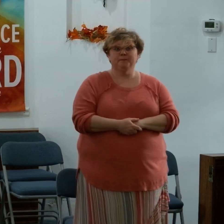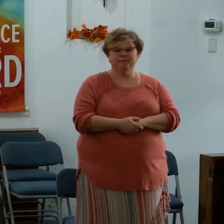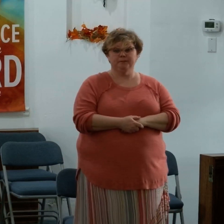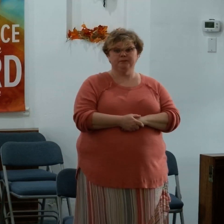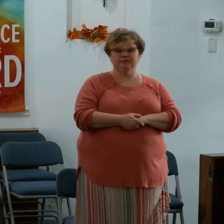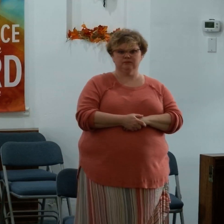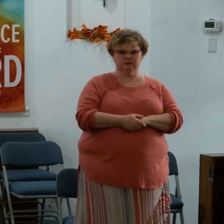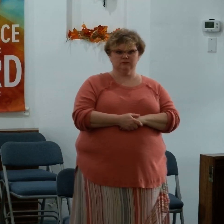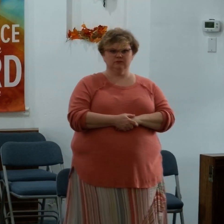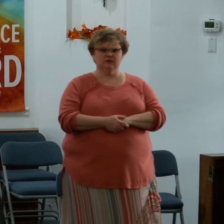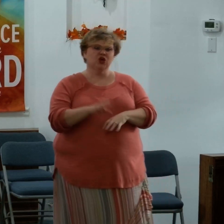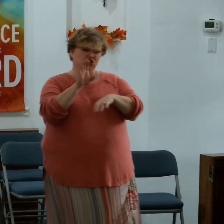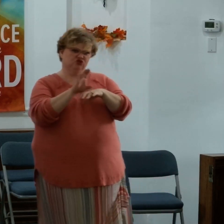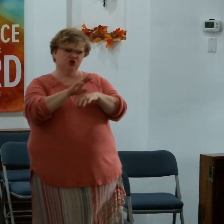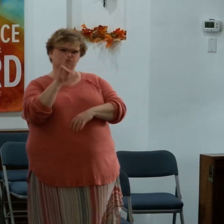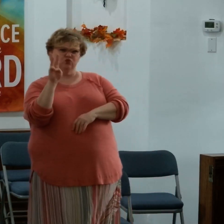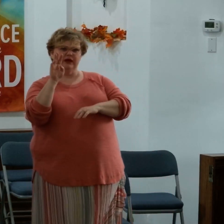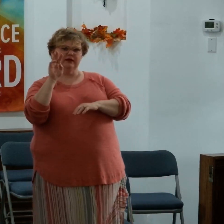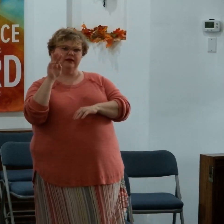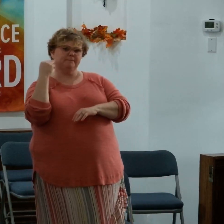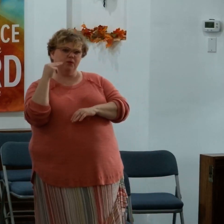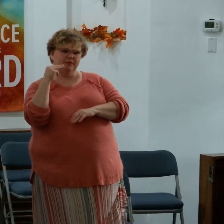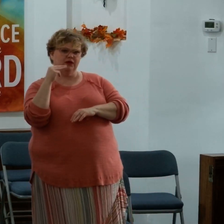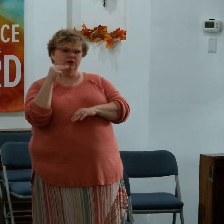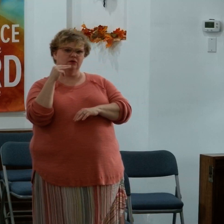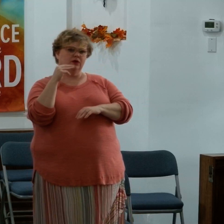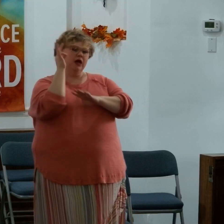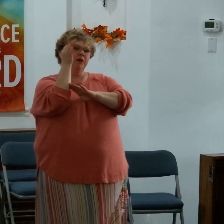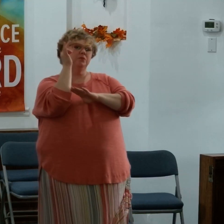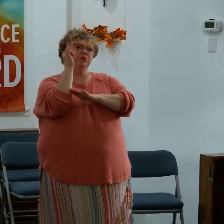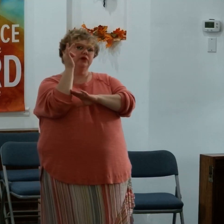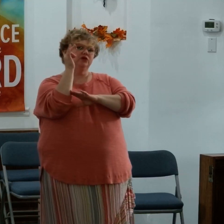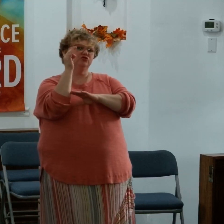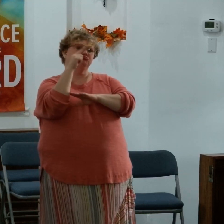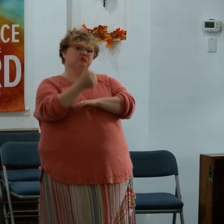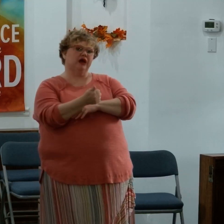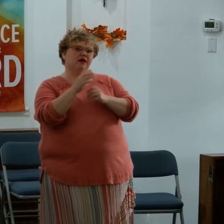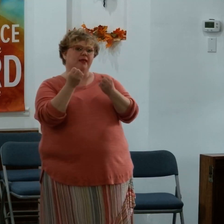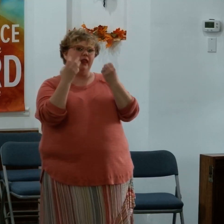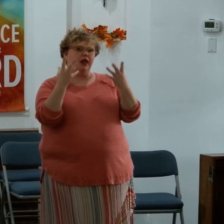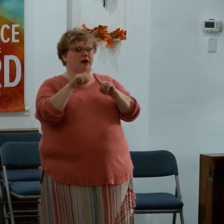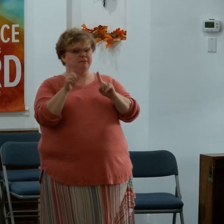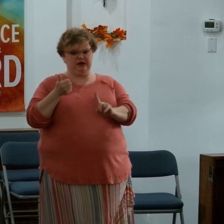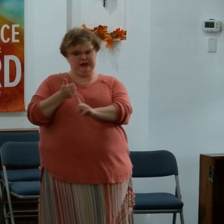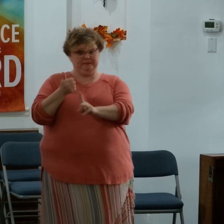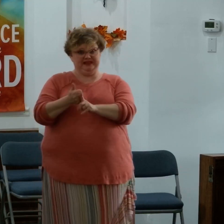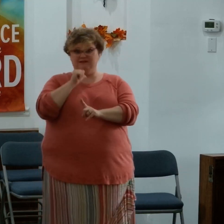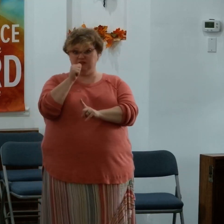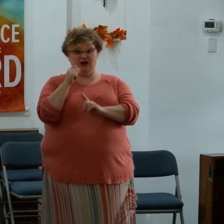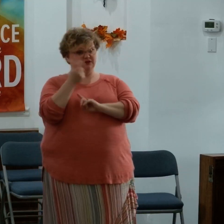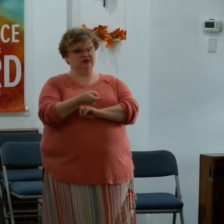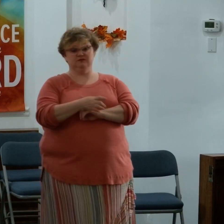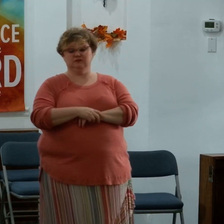There was a church in West Mobile where the pastor preached on tithing a whole lot, but he himself did not tithe. And when it came